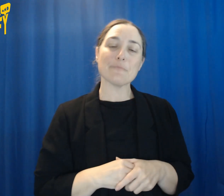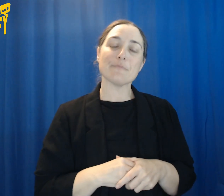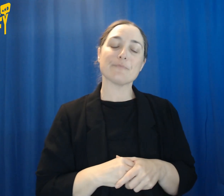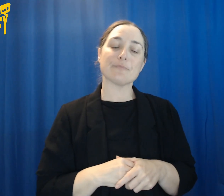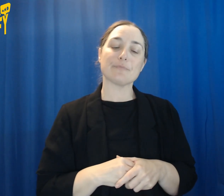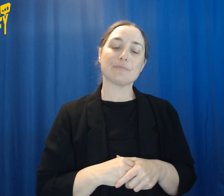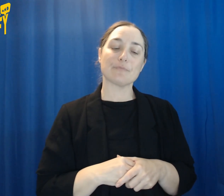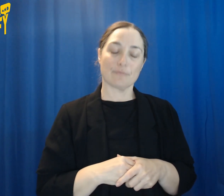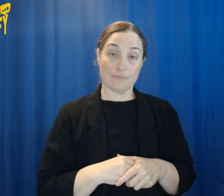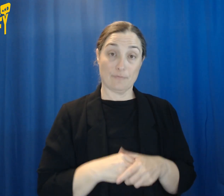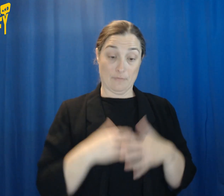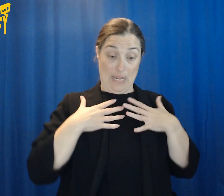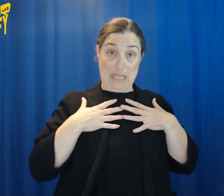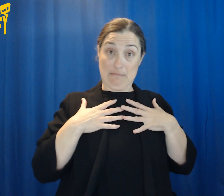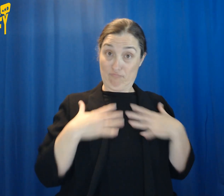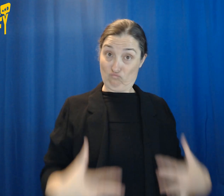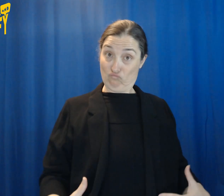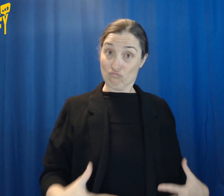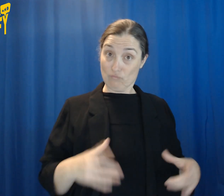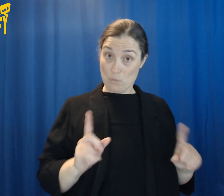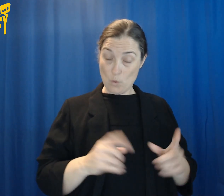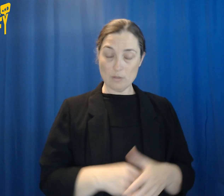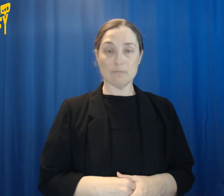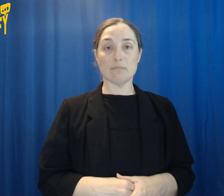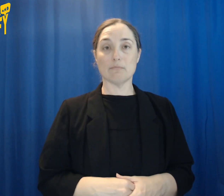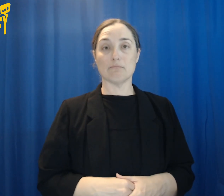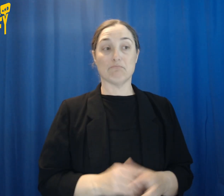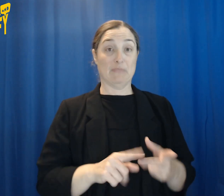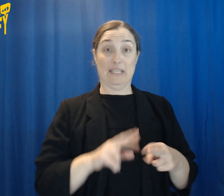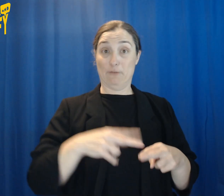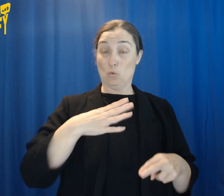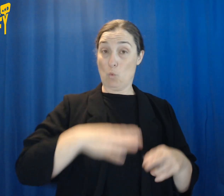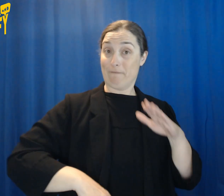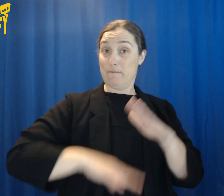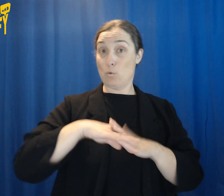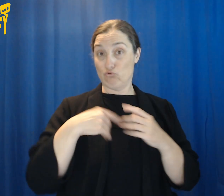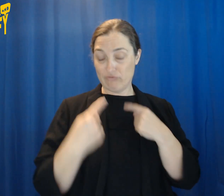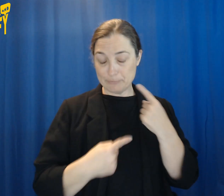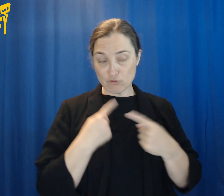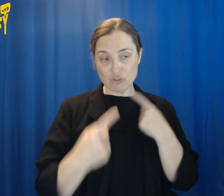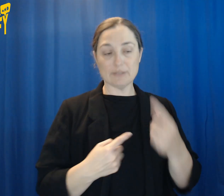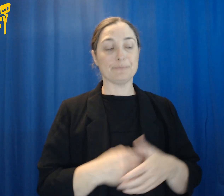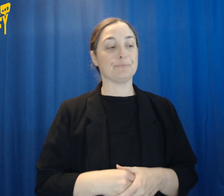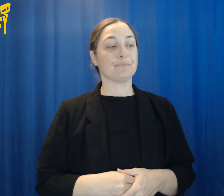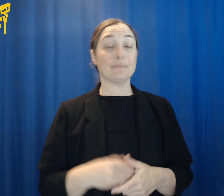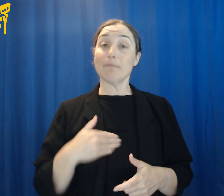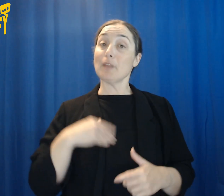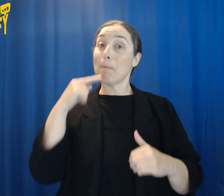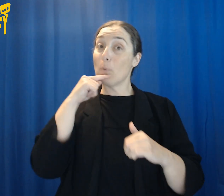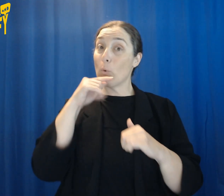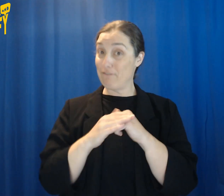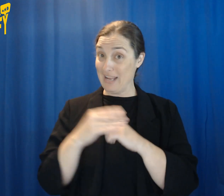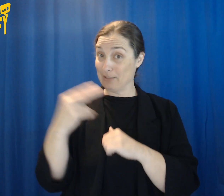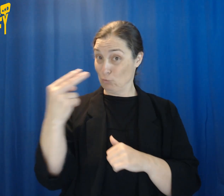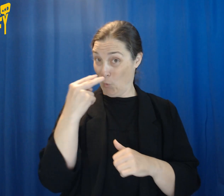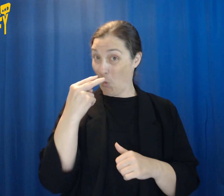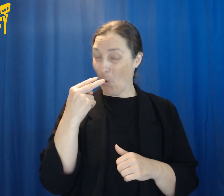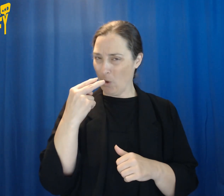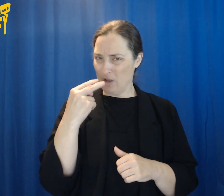the outfit I'm wearing today, if you want a description, when my boyfriend saw it, he said, he's like, that's